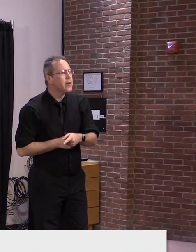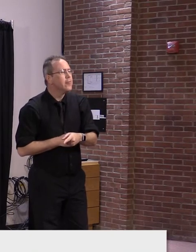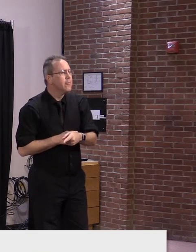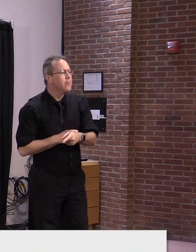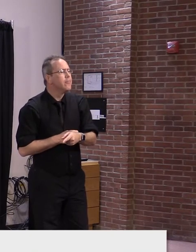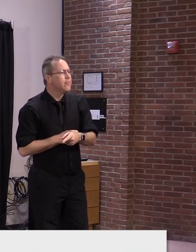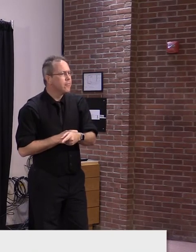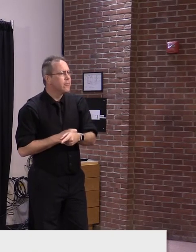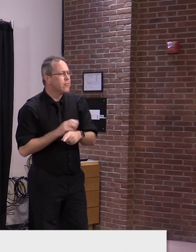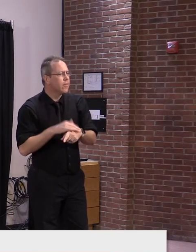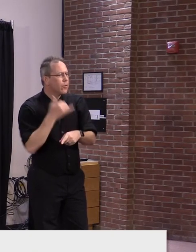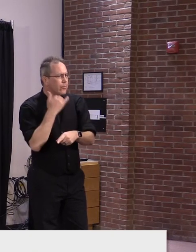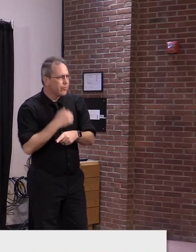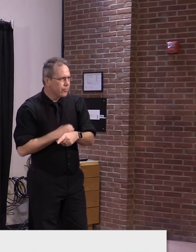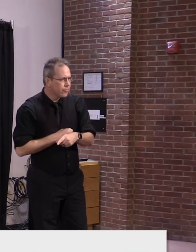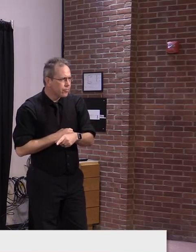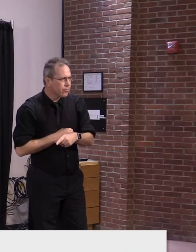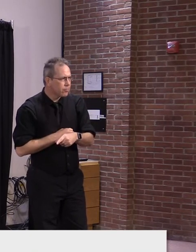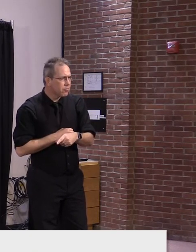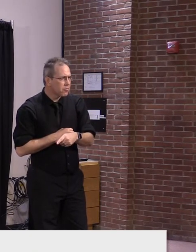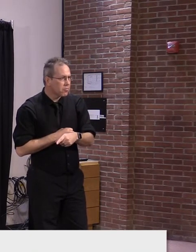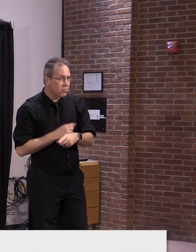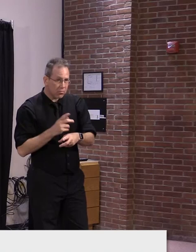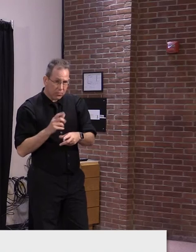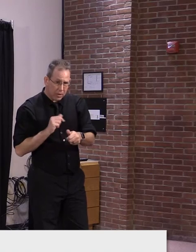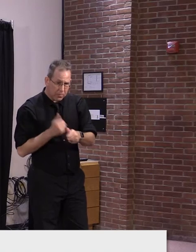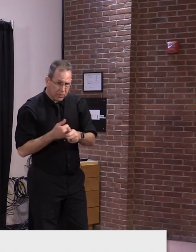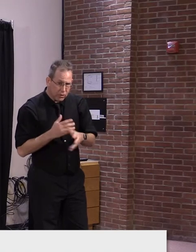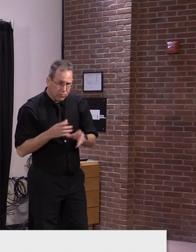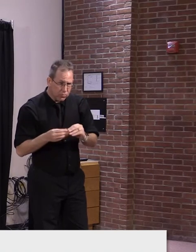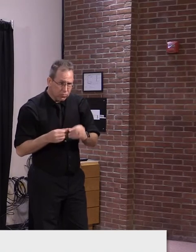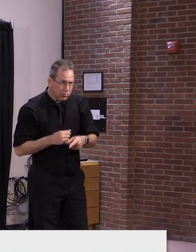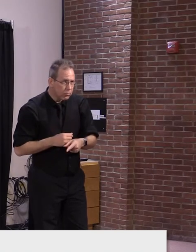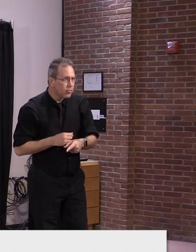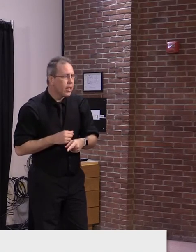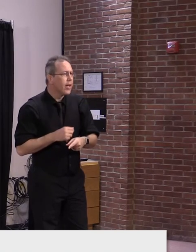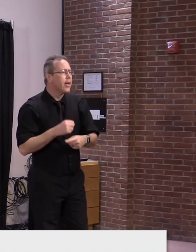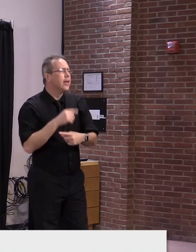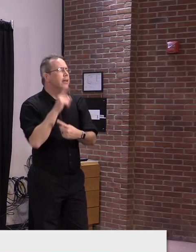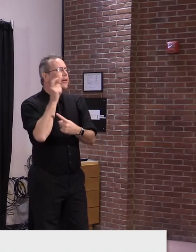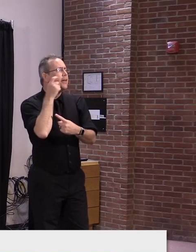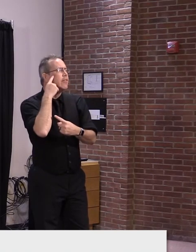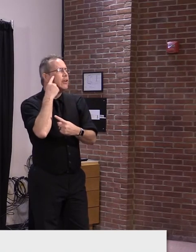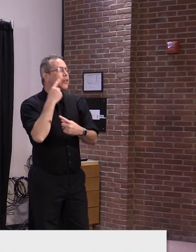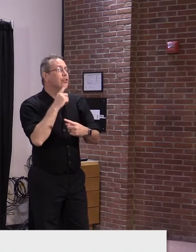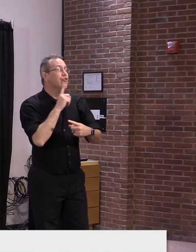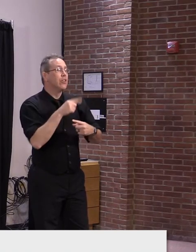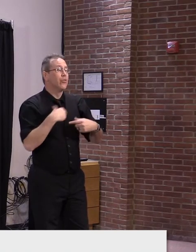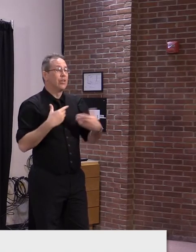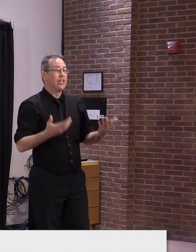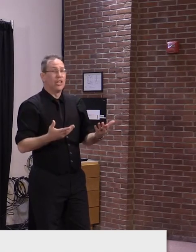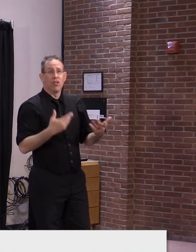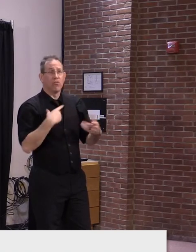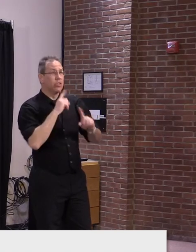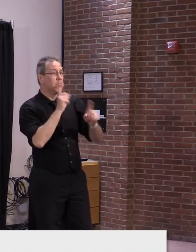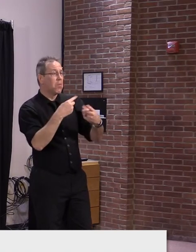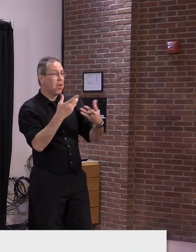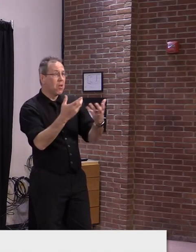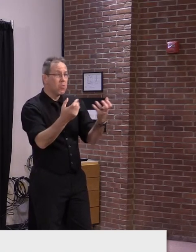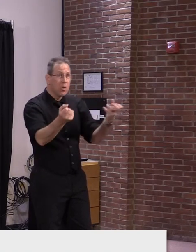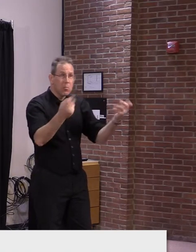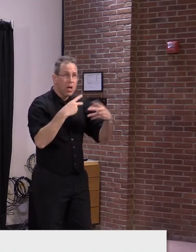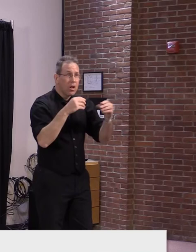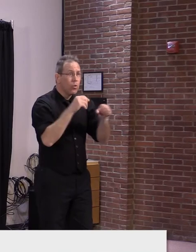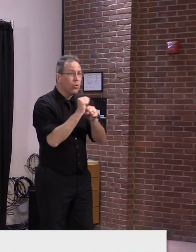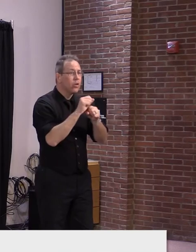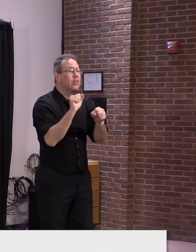Maybe you could give an update on, I know that we've encouraged people to come back to the workforce. Some are